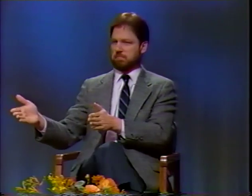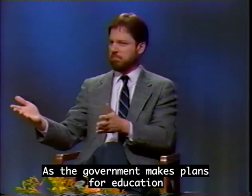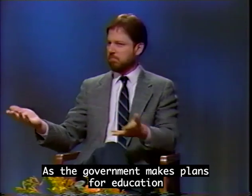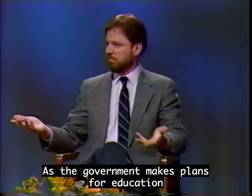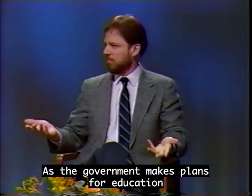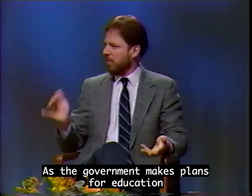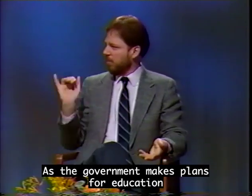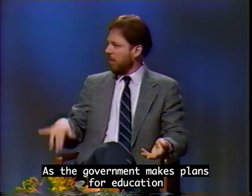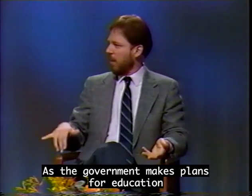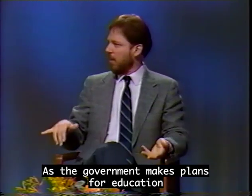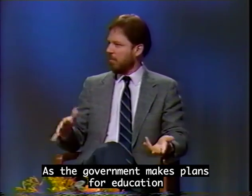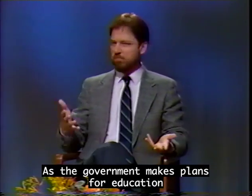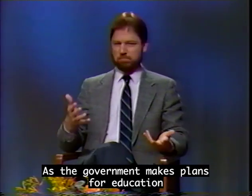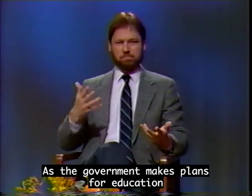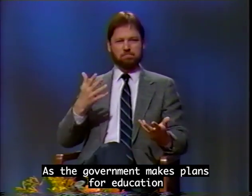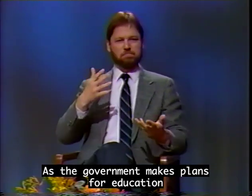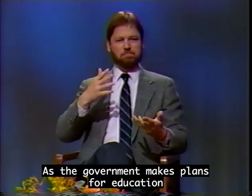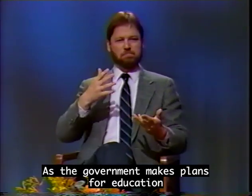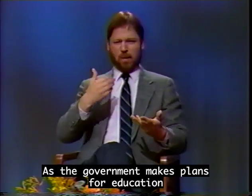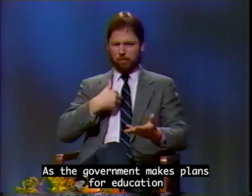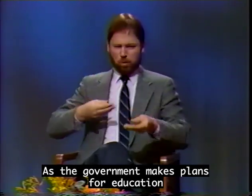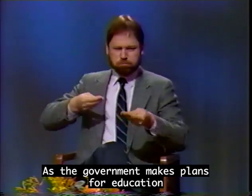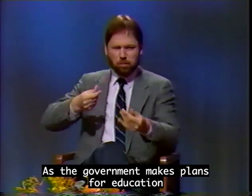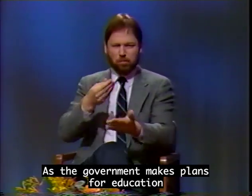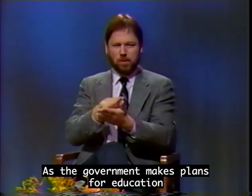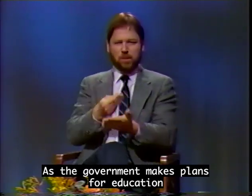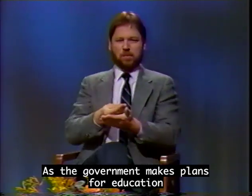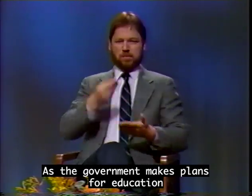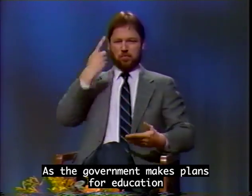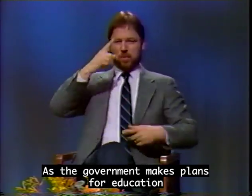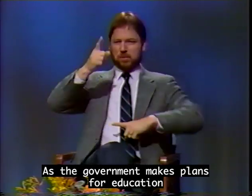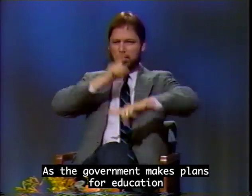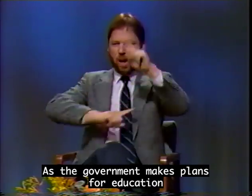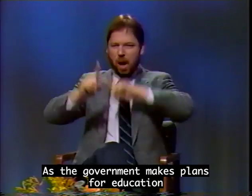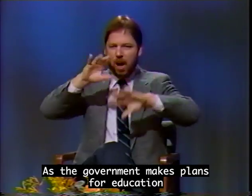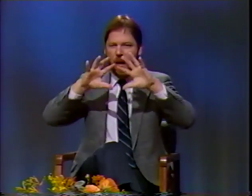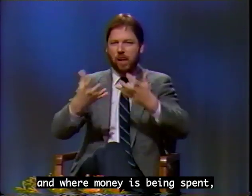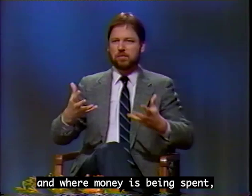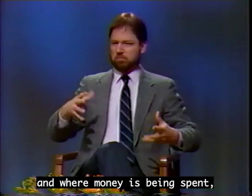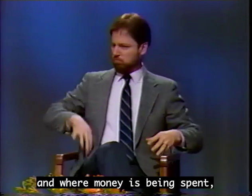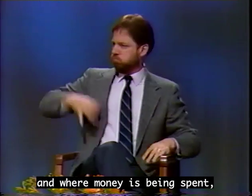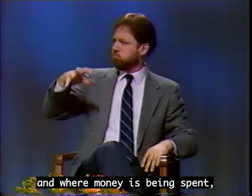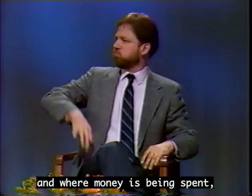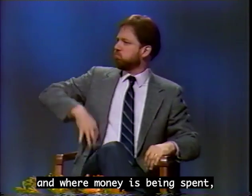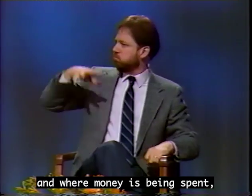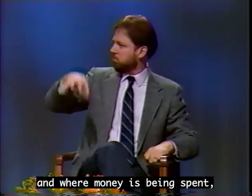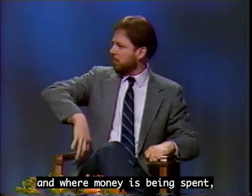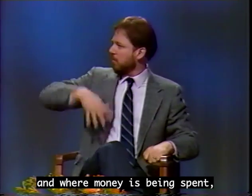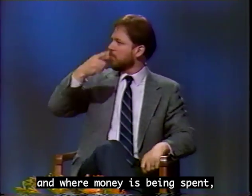As the government makes plans for education and